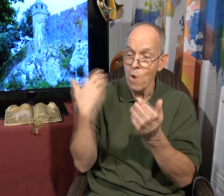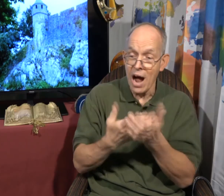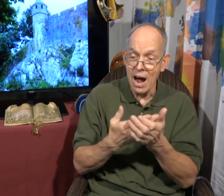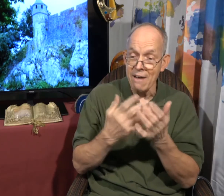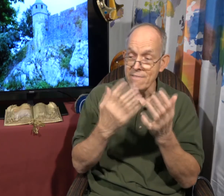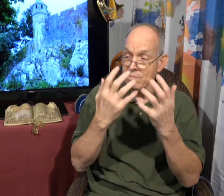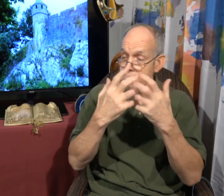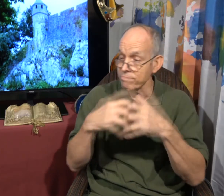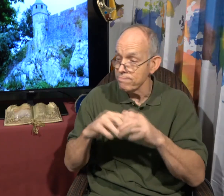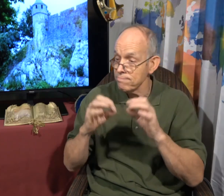When David